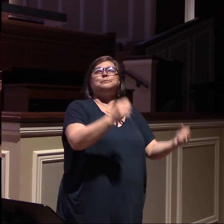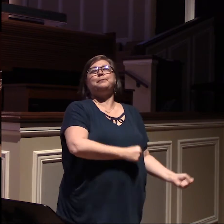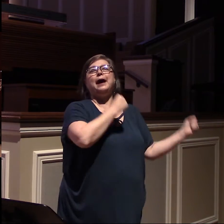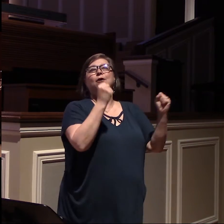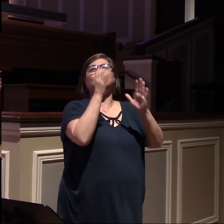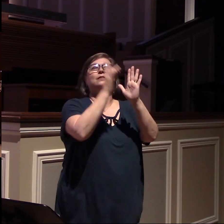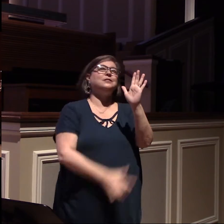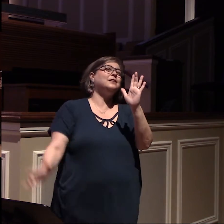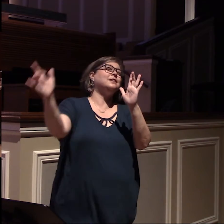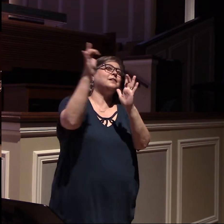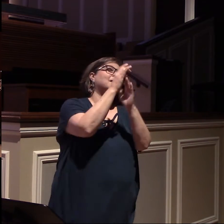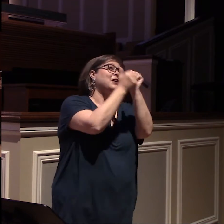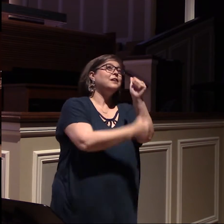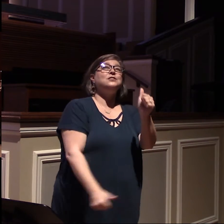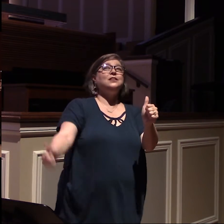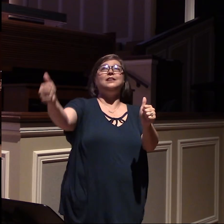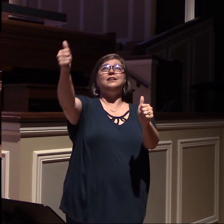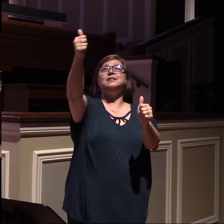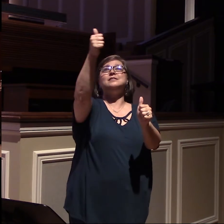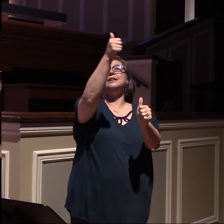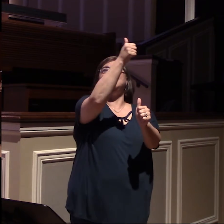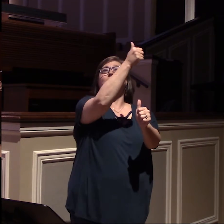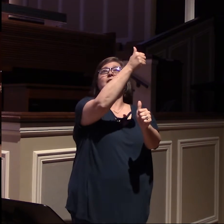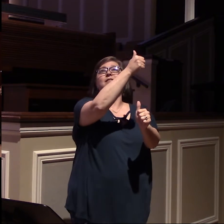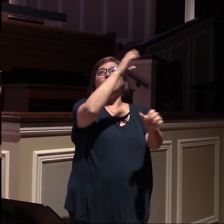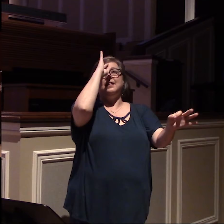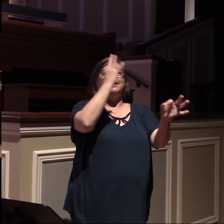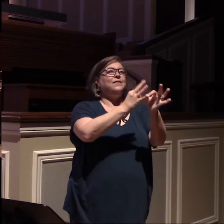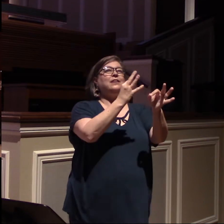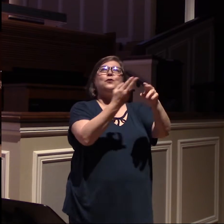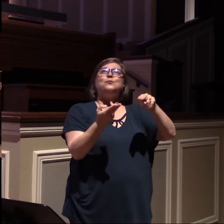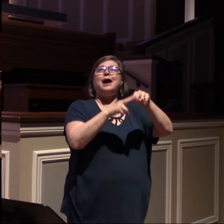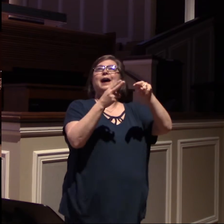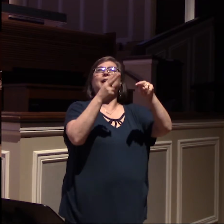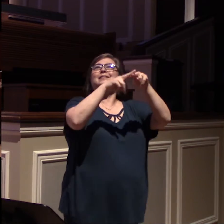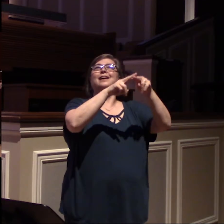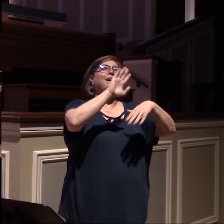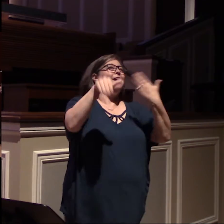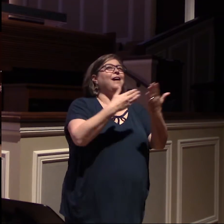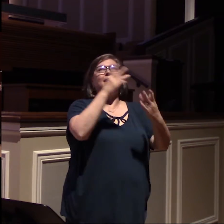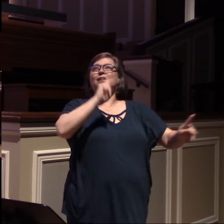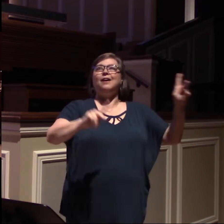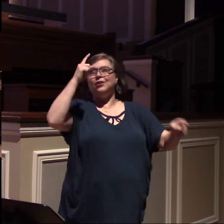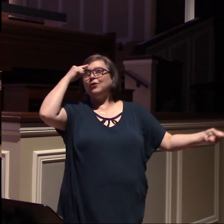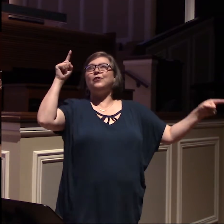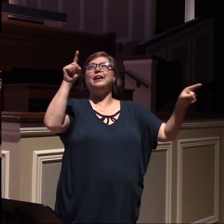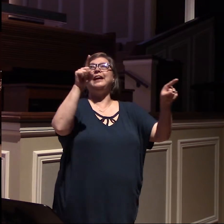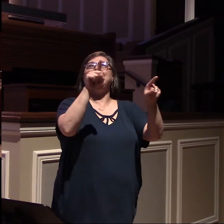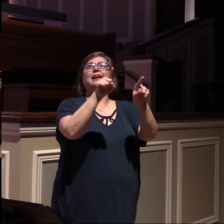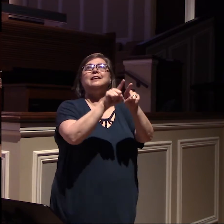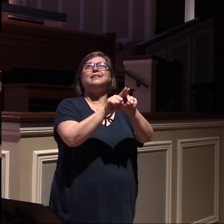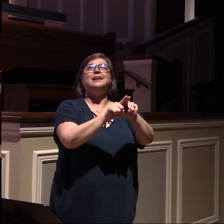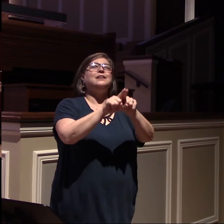no power like the power of Jesus. Let faith arise, let all